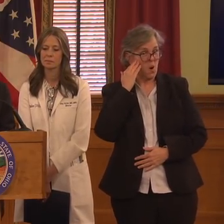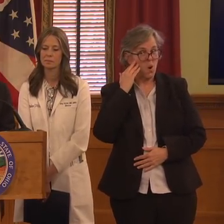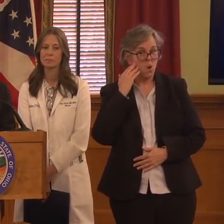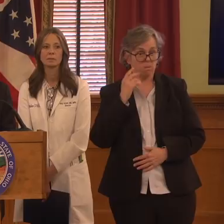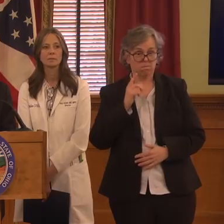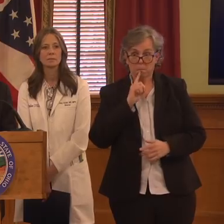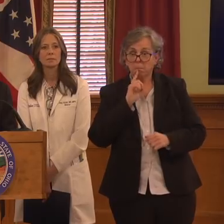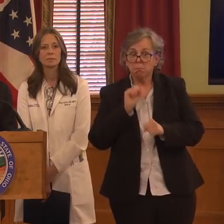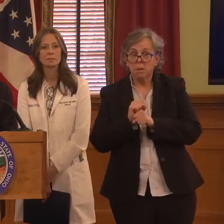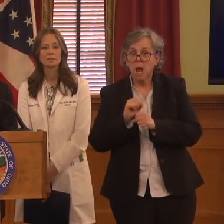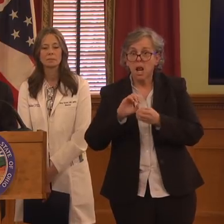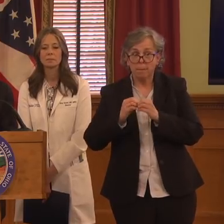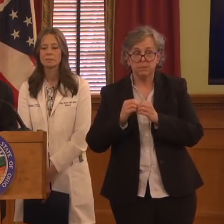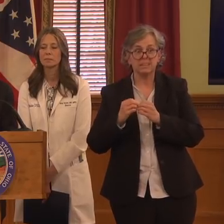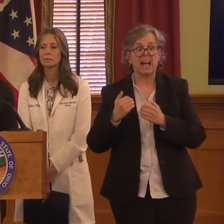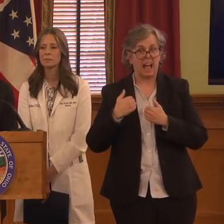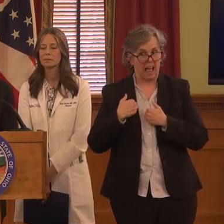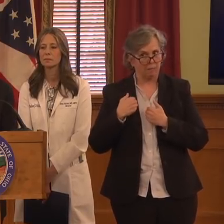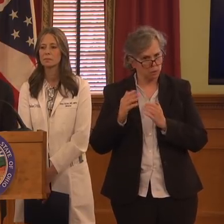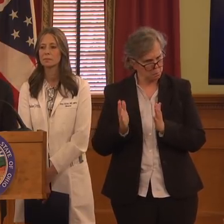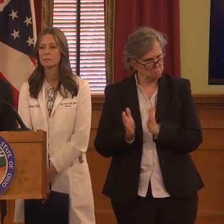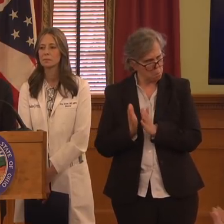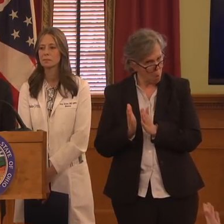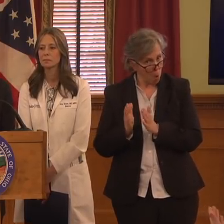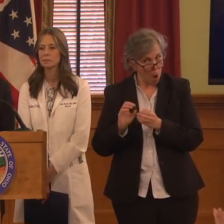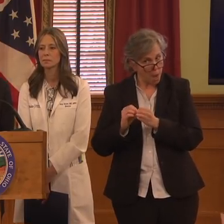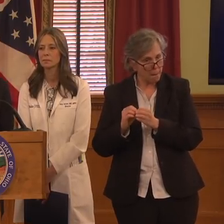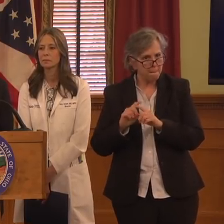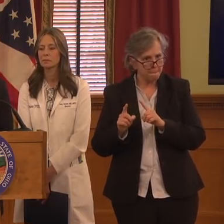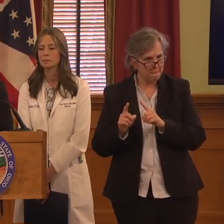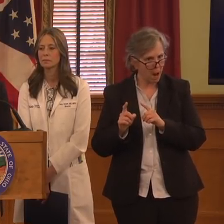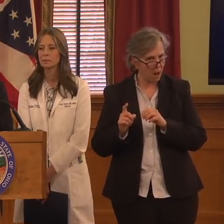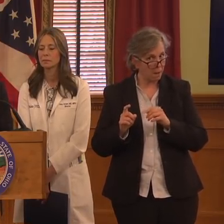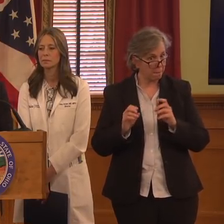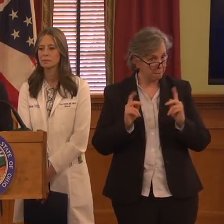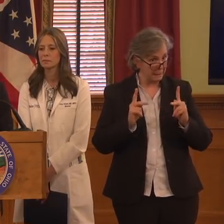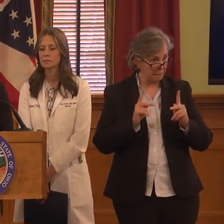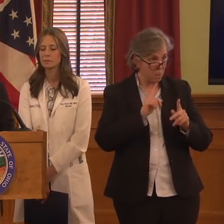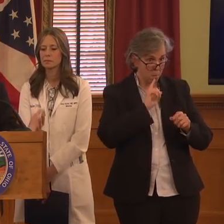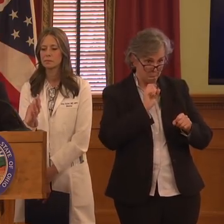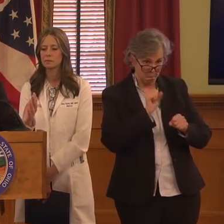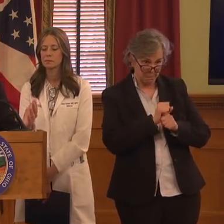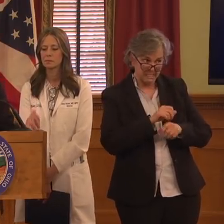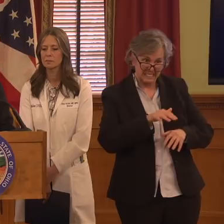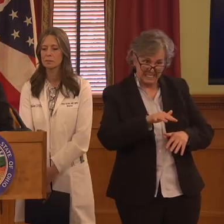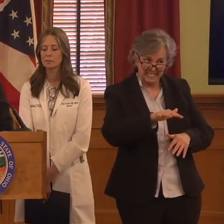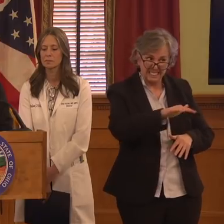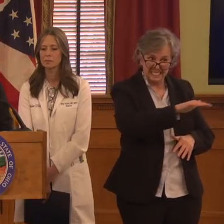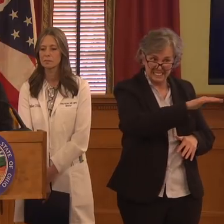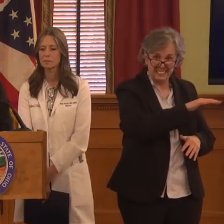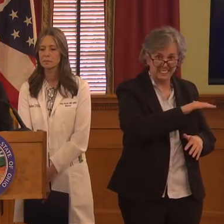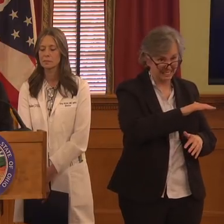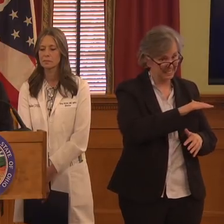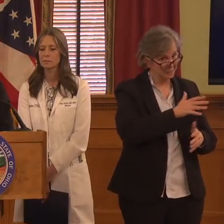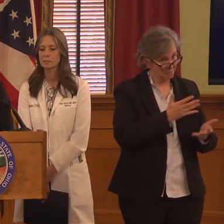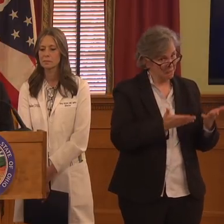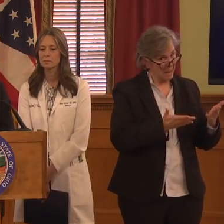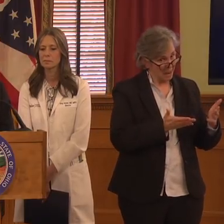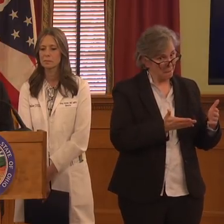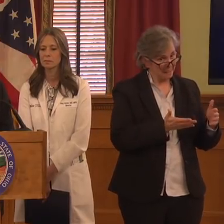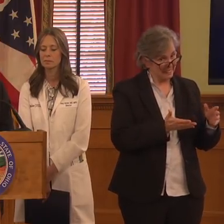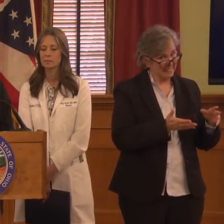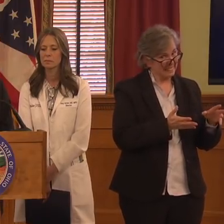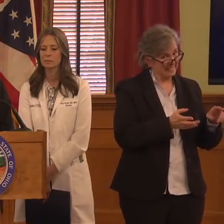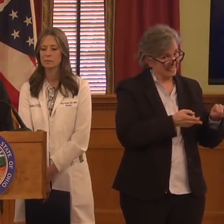a small fraction of the individuals who are infected already in the state of